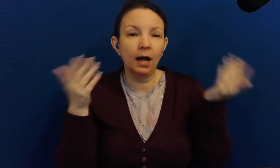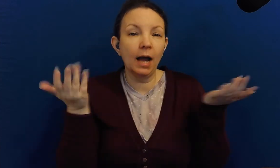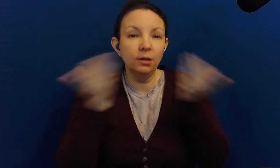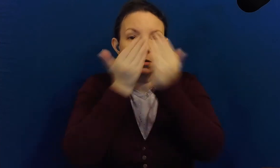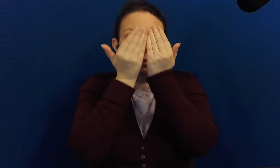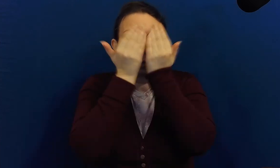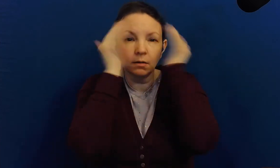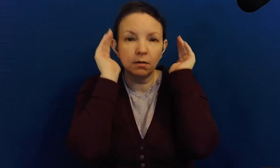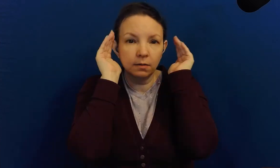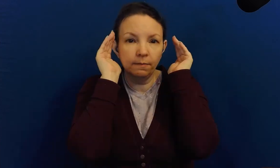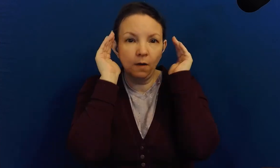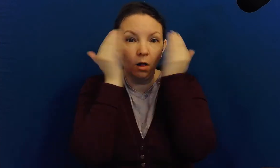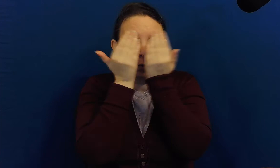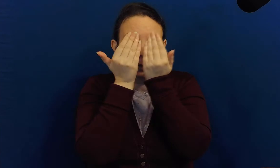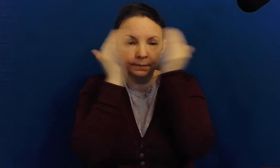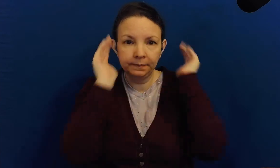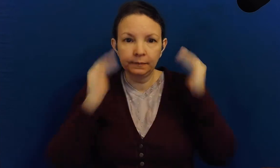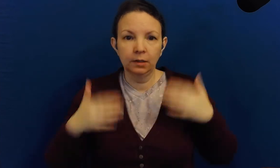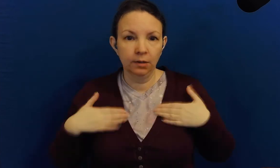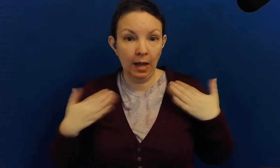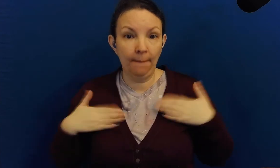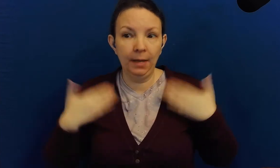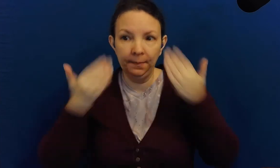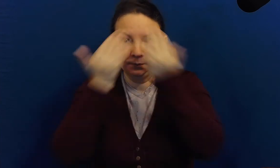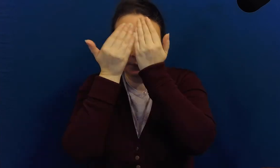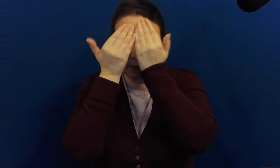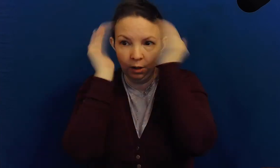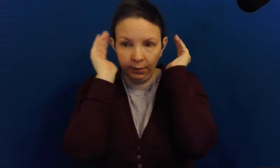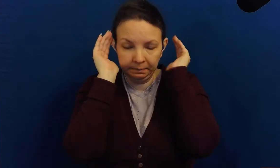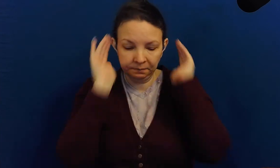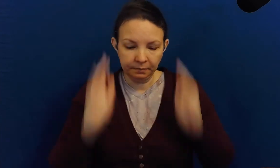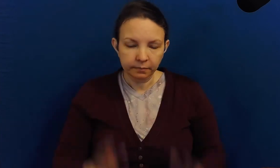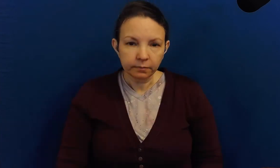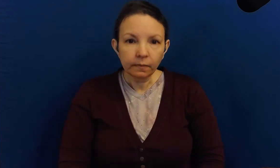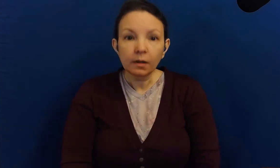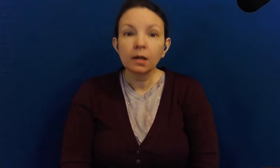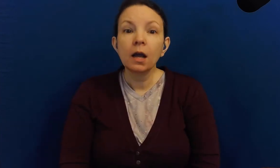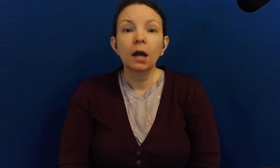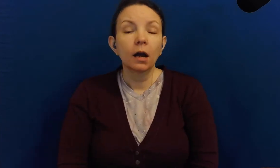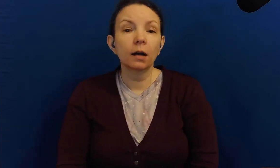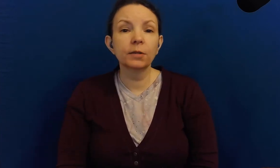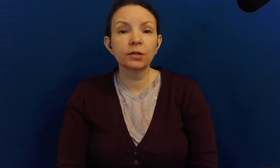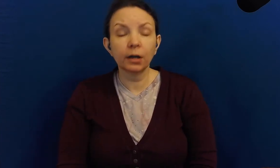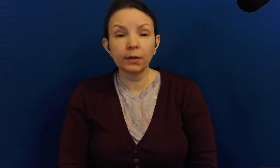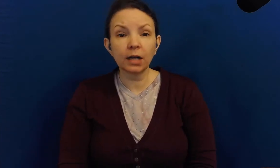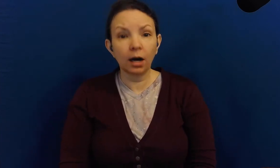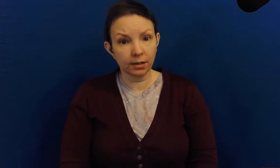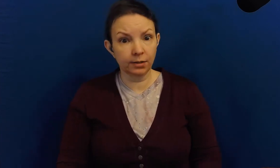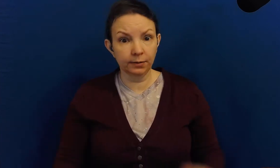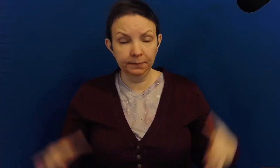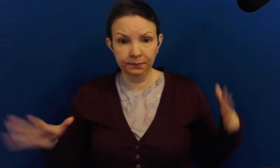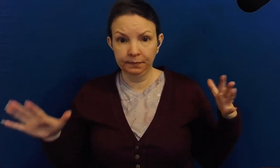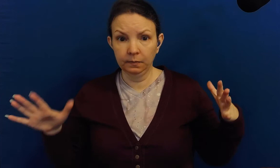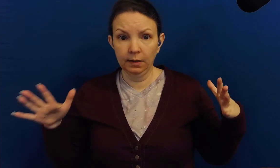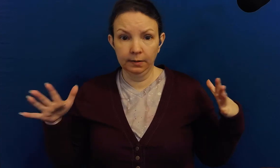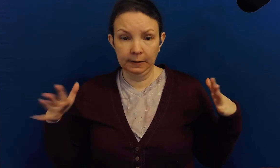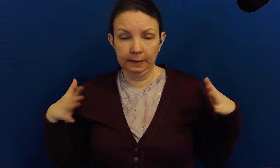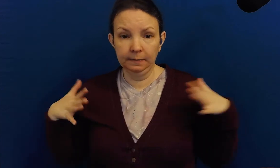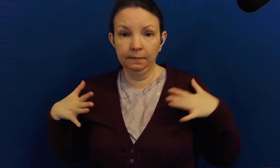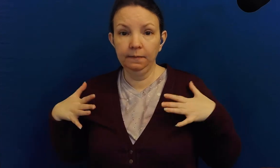use Halloween. So happy Halloween. I'm going to start with costume.